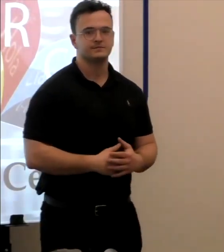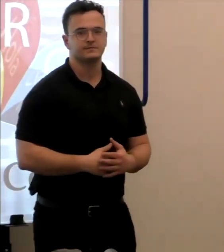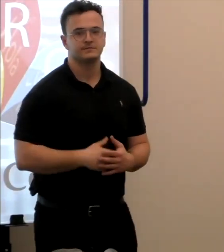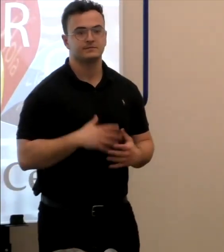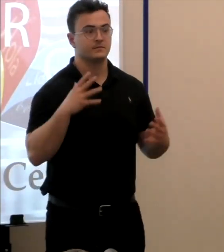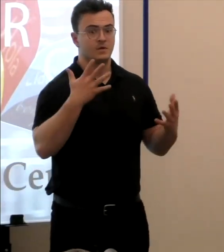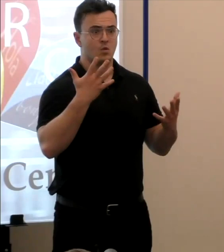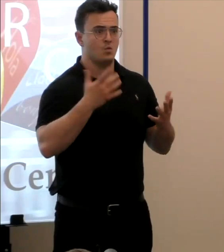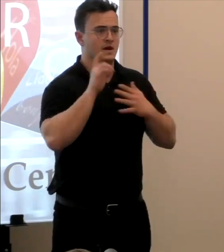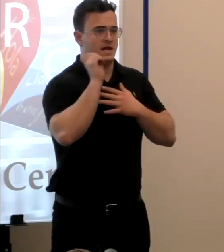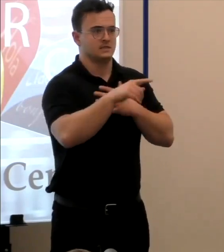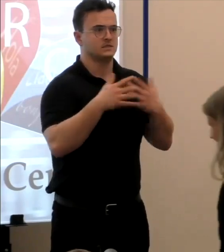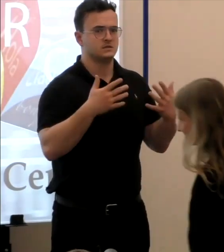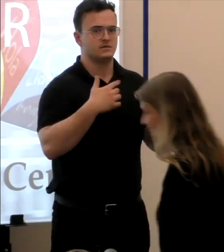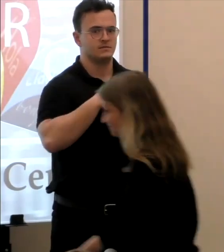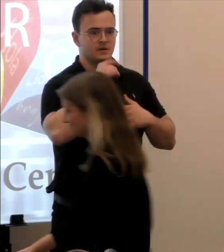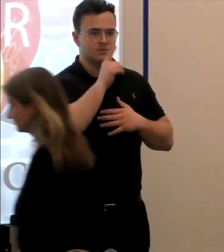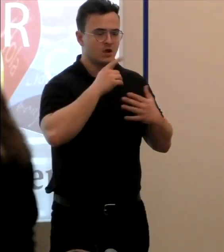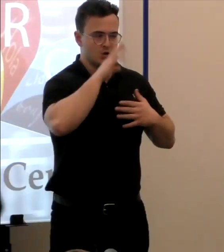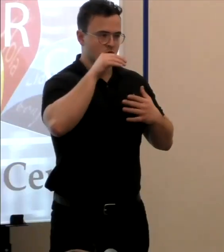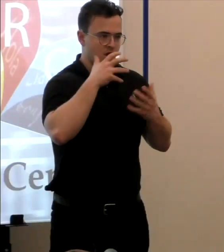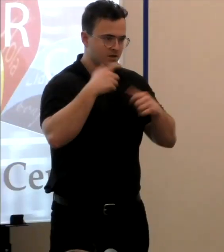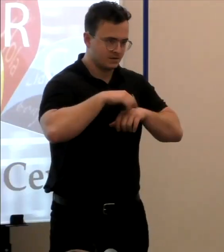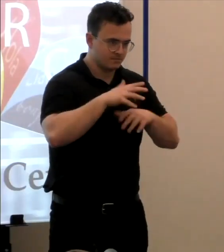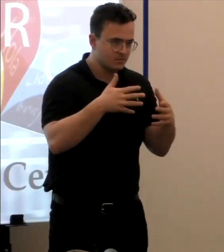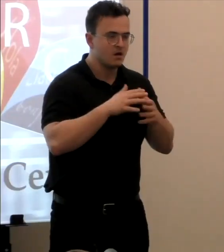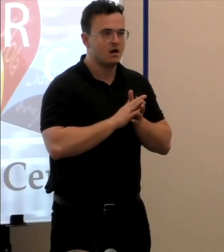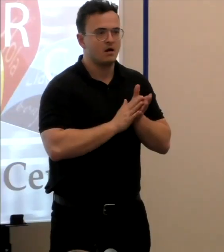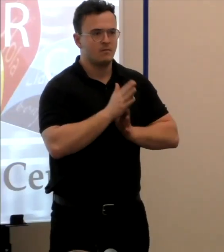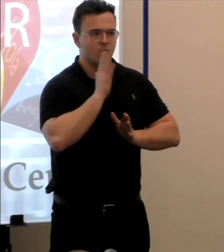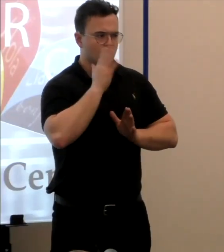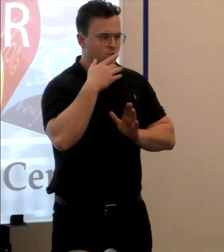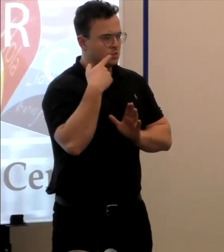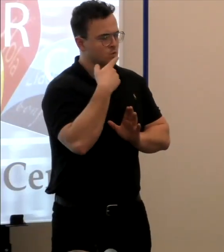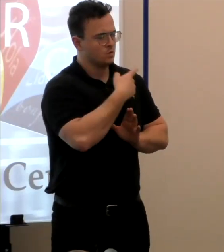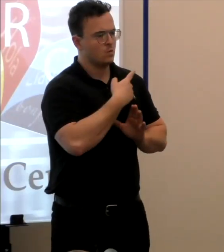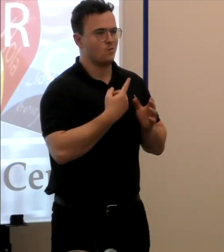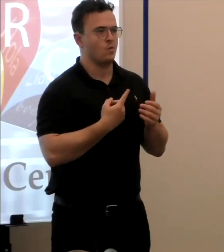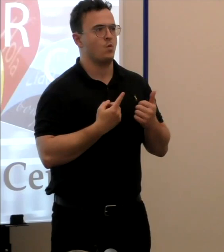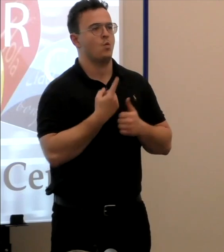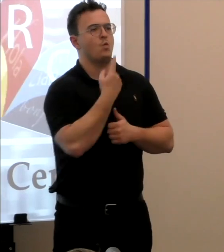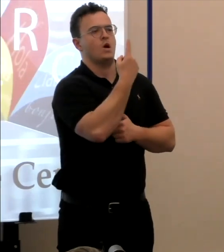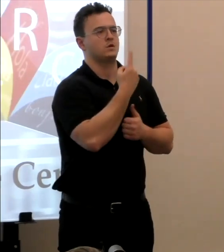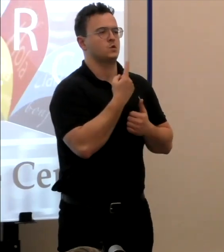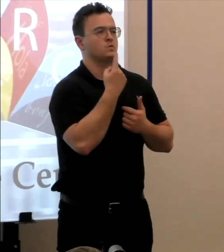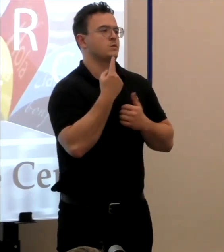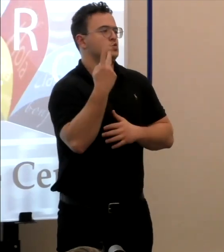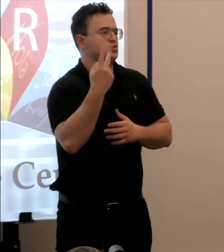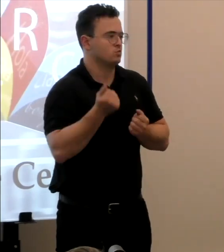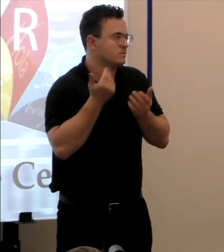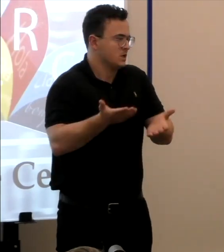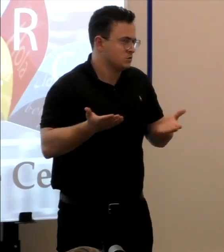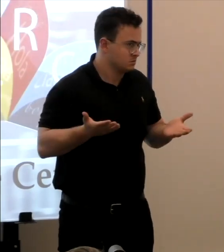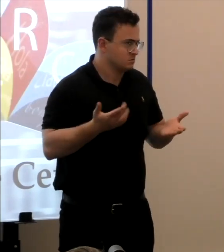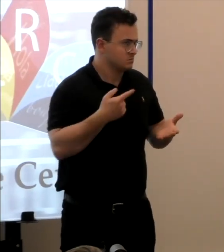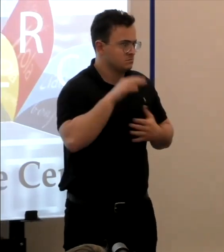I would just ask, I'm not sure, I know we don't have a lot of time, but maybe what would be one or two recommendations you might have